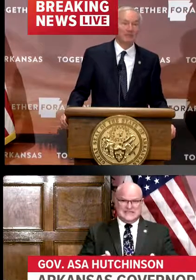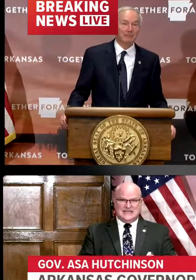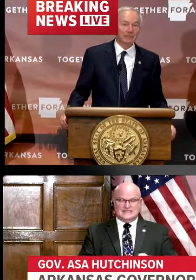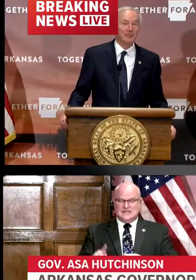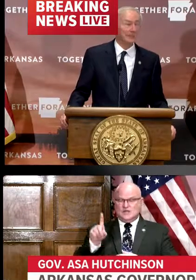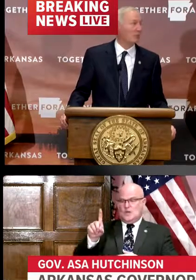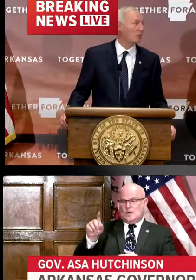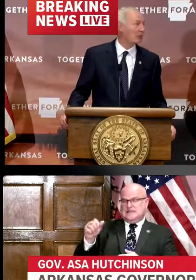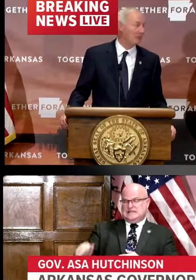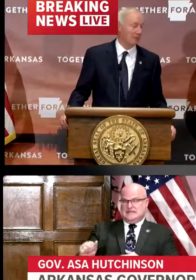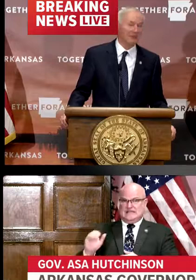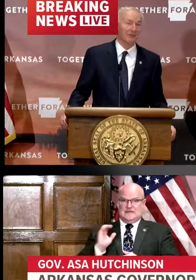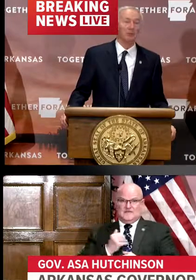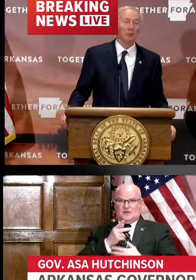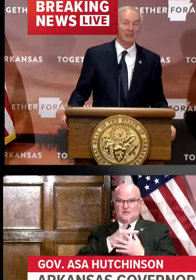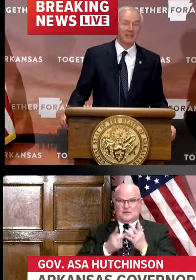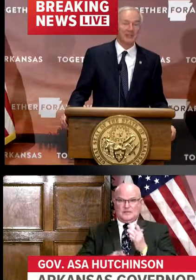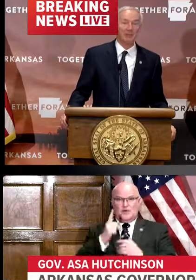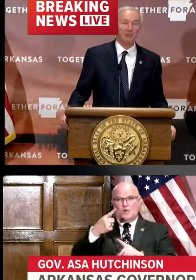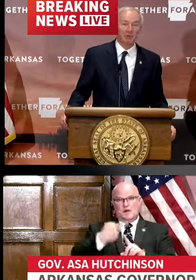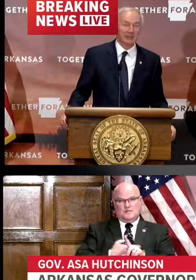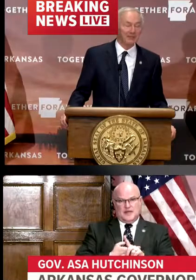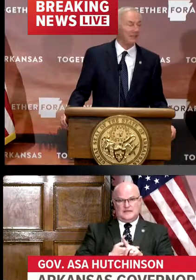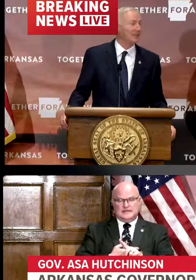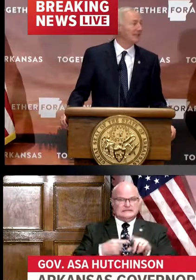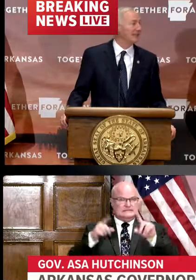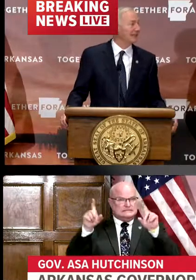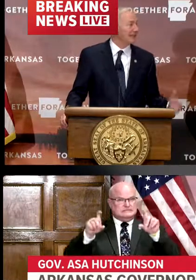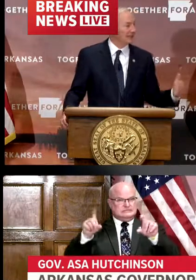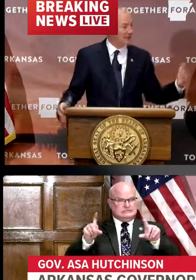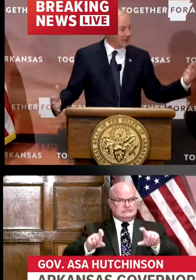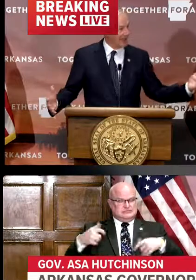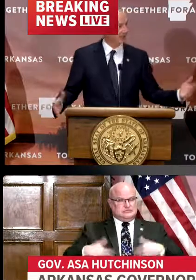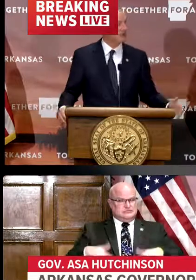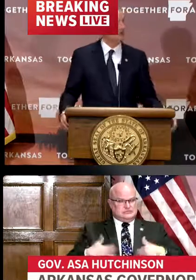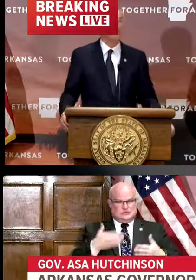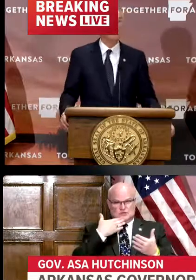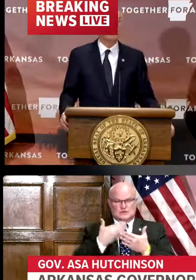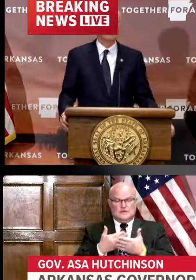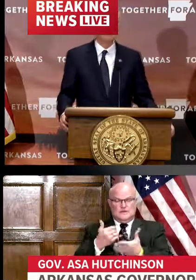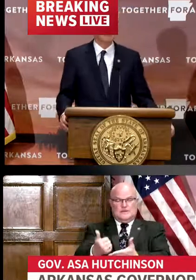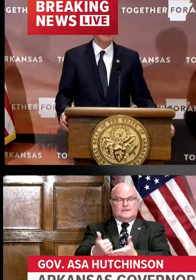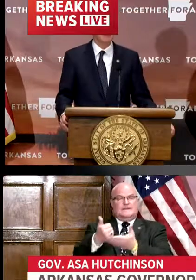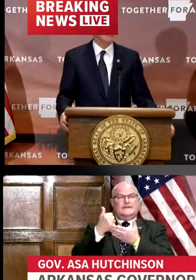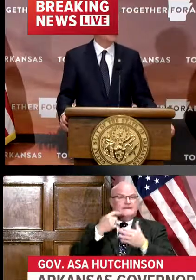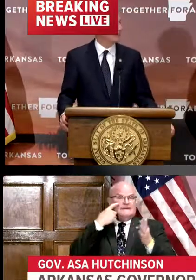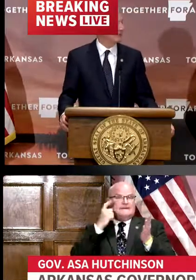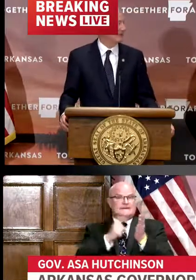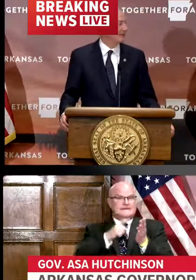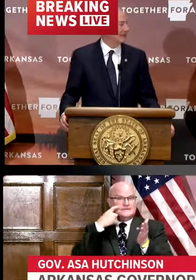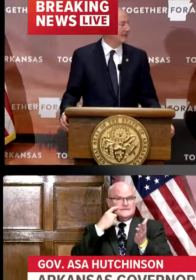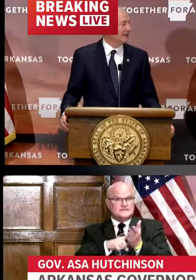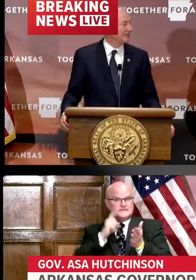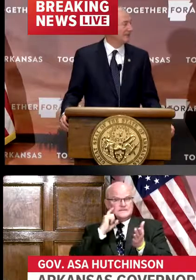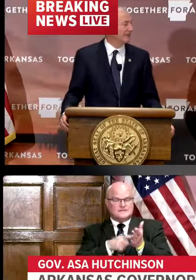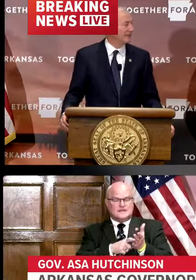of our population in 1 month. We're testing robustly. It helps us to identify,